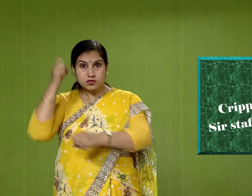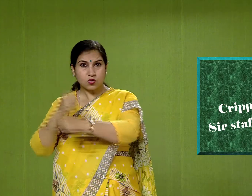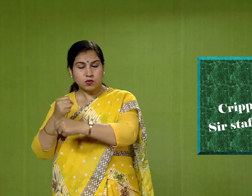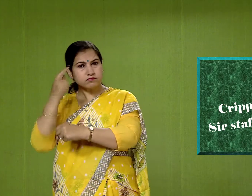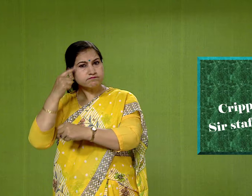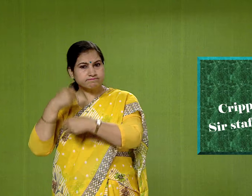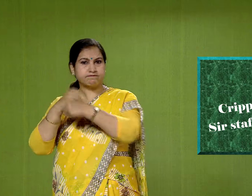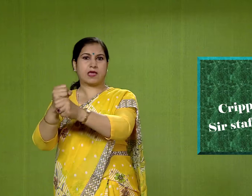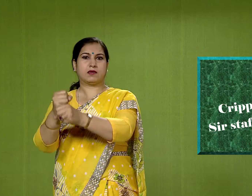Mission.